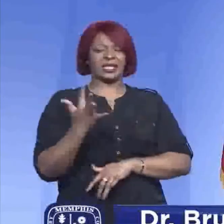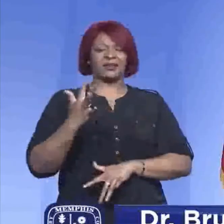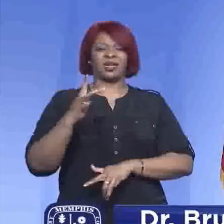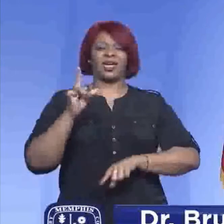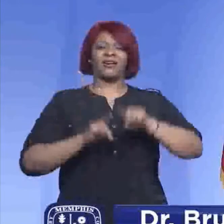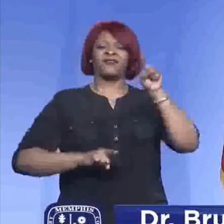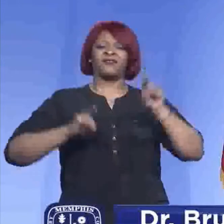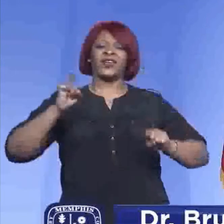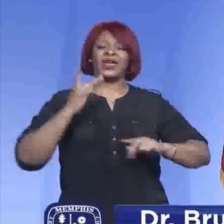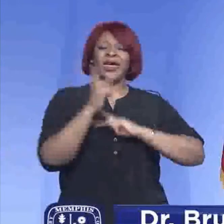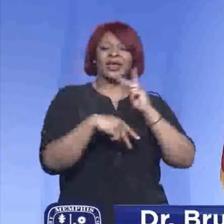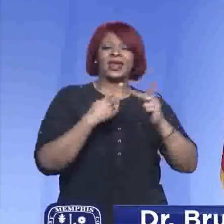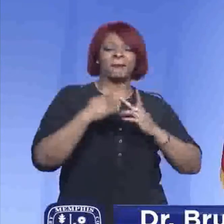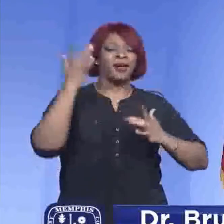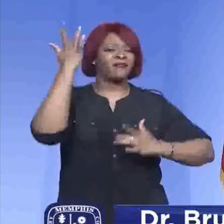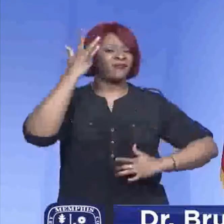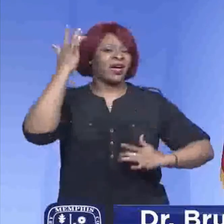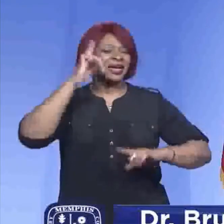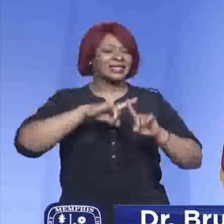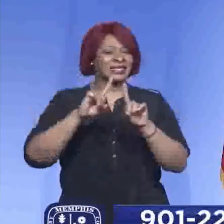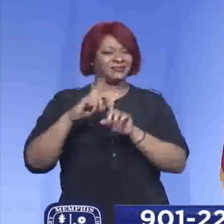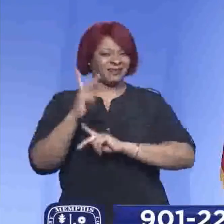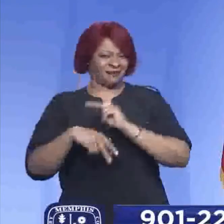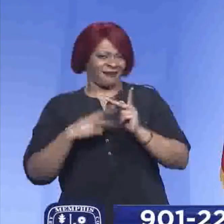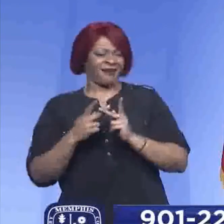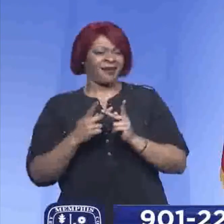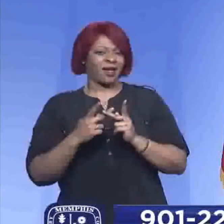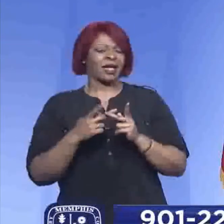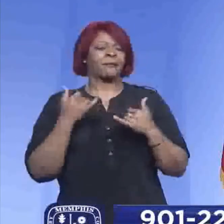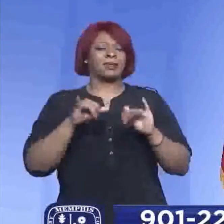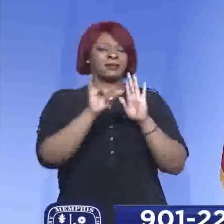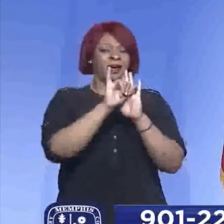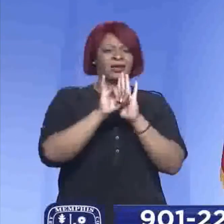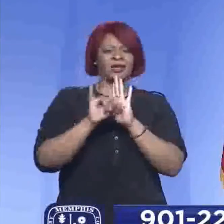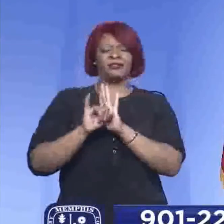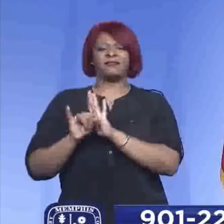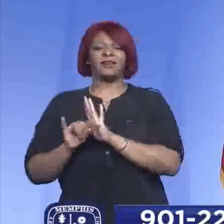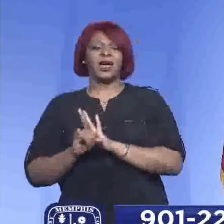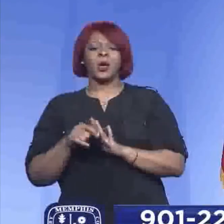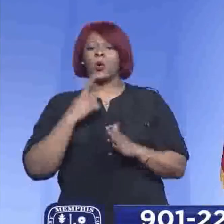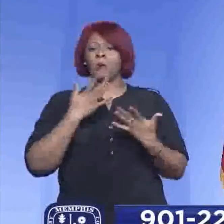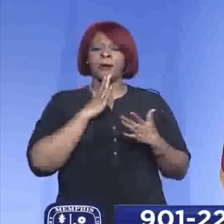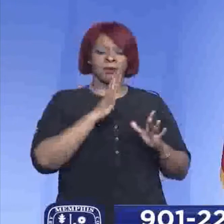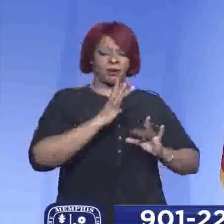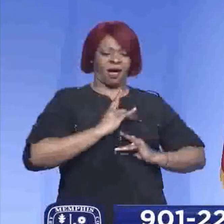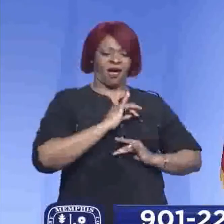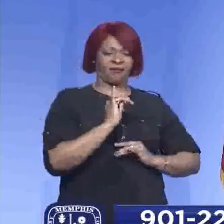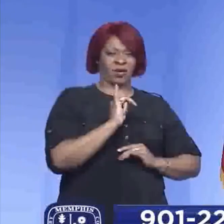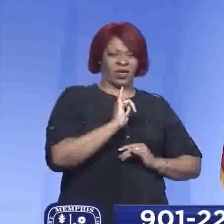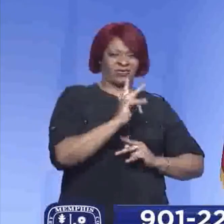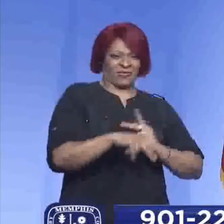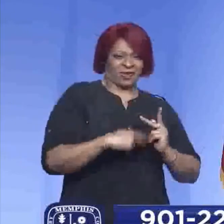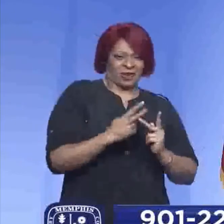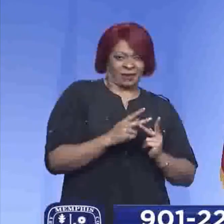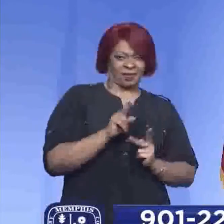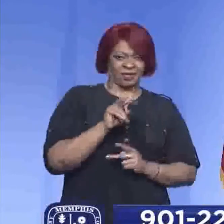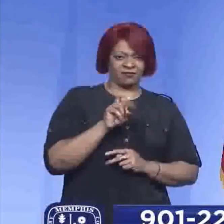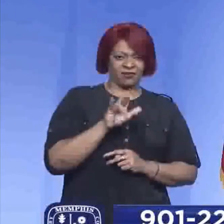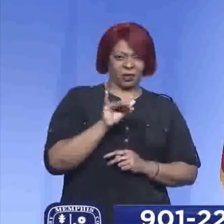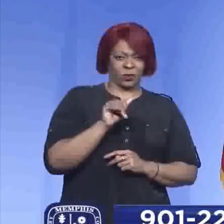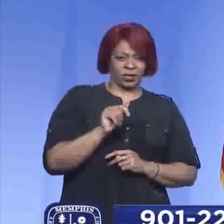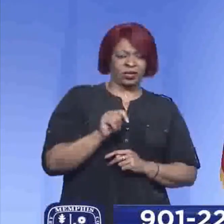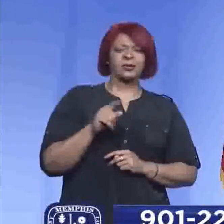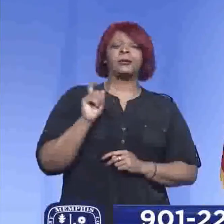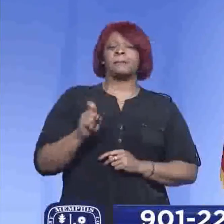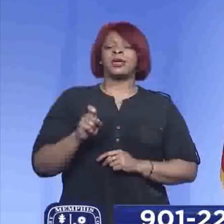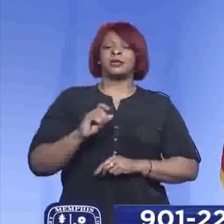variant viruses around, we need to be able to identify who may be infected with these so we can place them